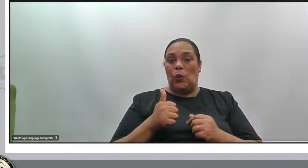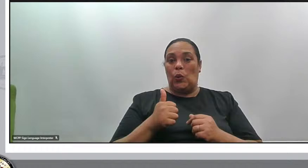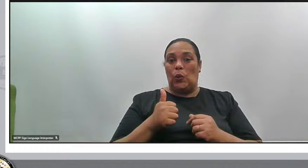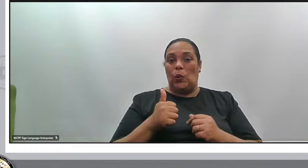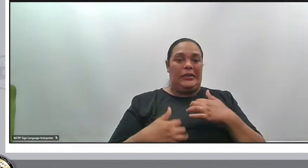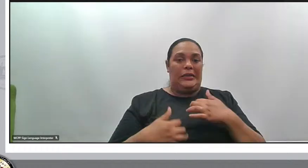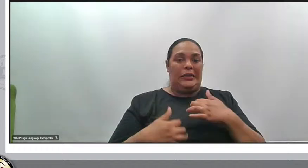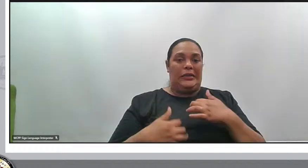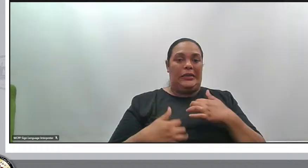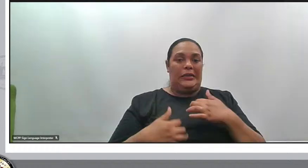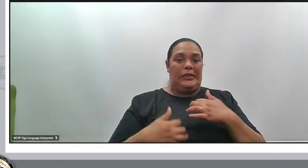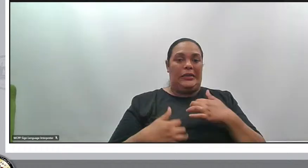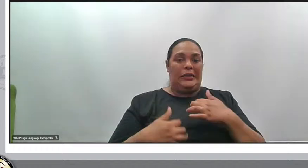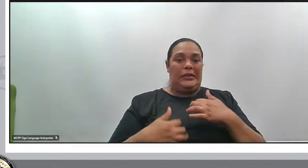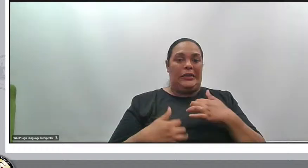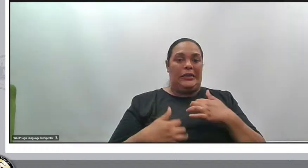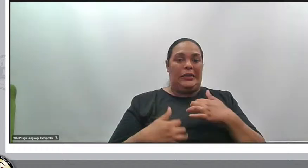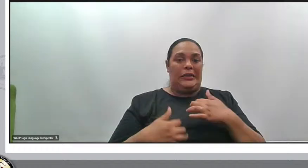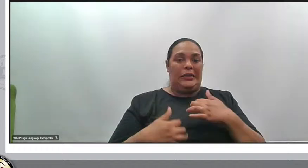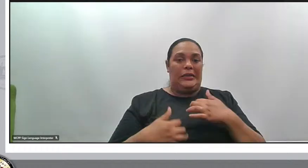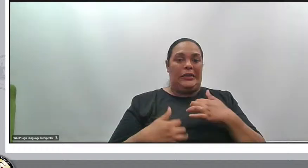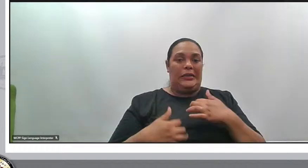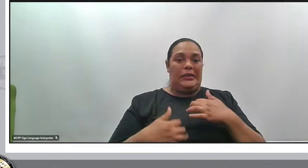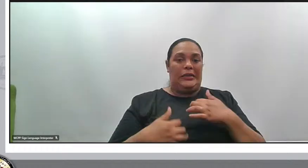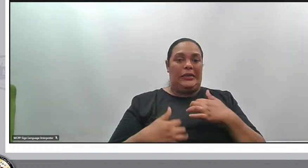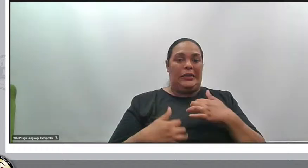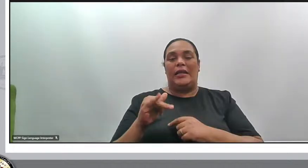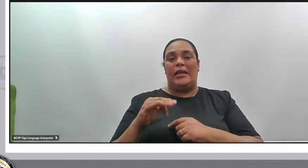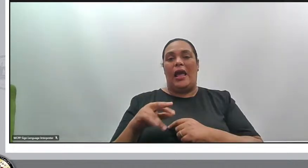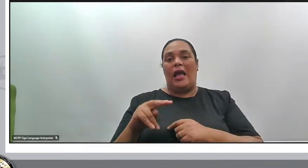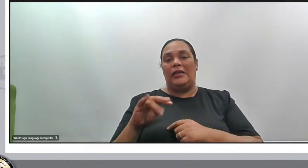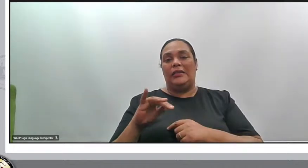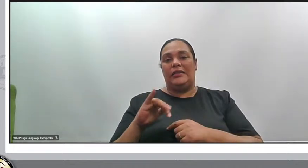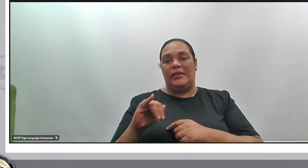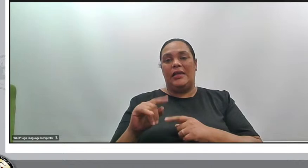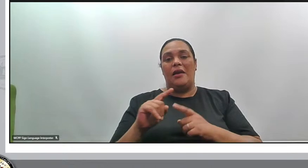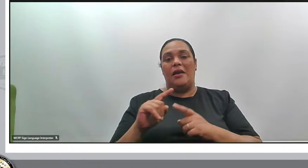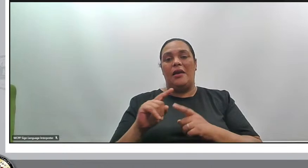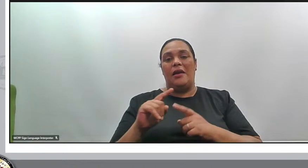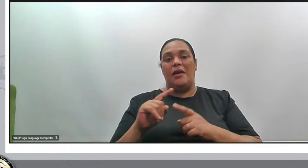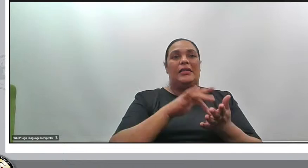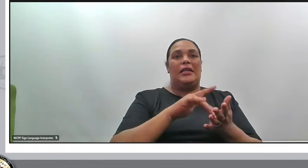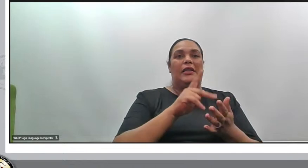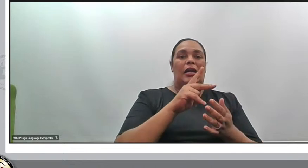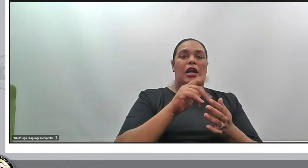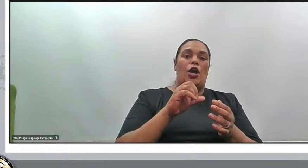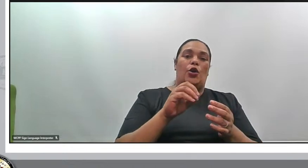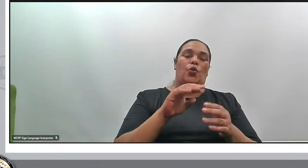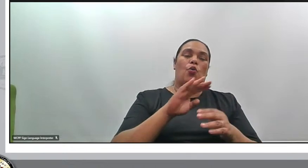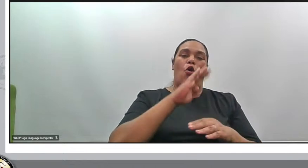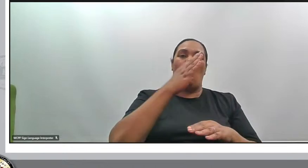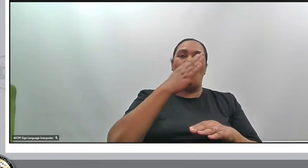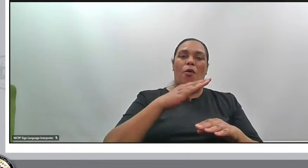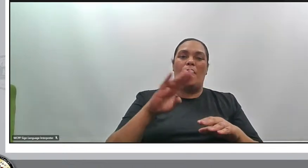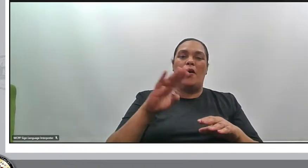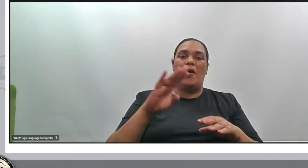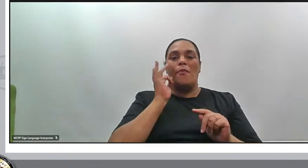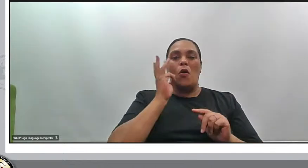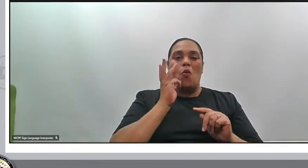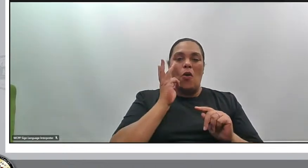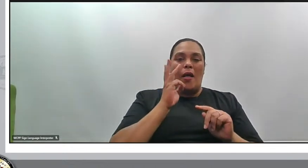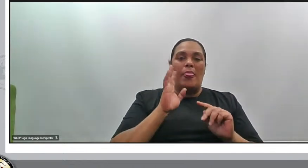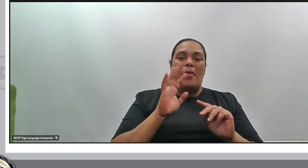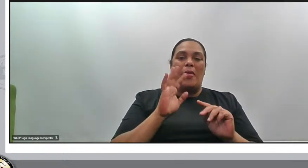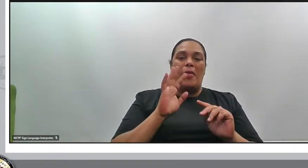one district for Tetanati, whether it be Central Karoo, Overberg, or Cape Winans. Those are the only ones